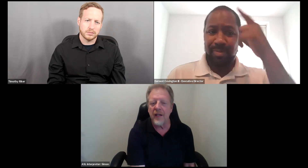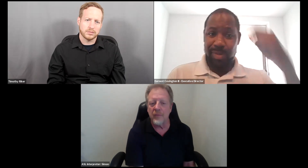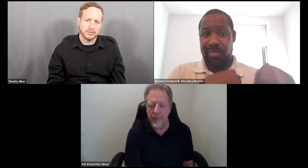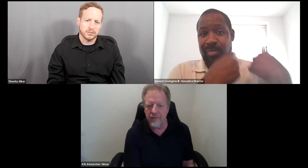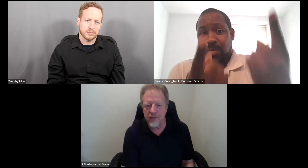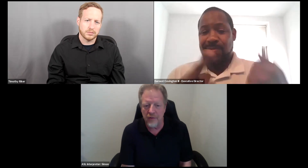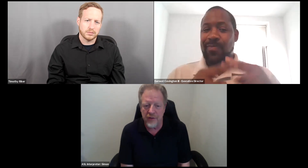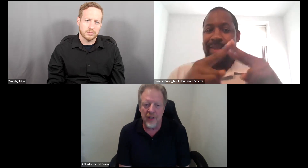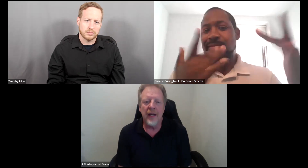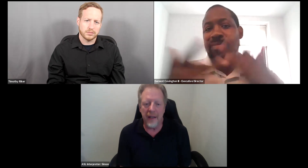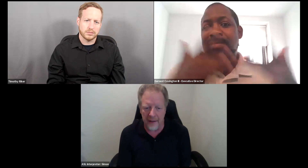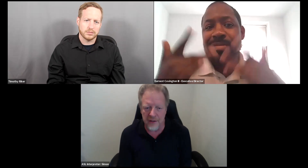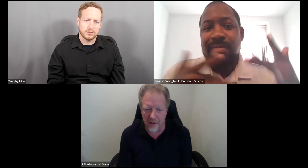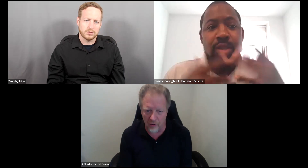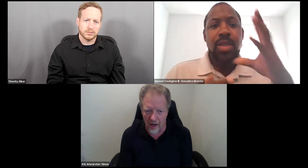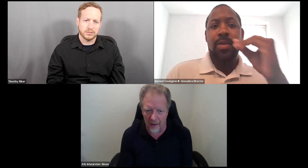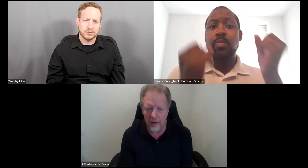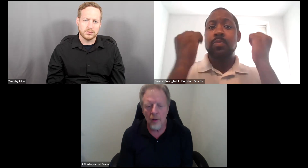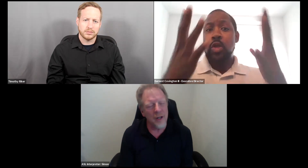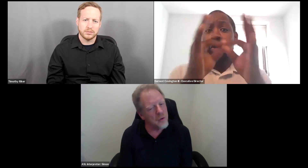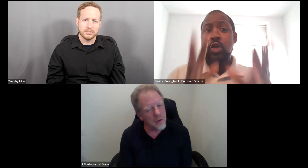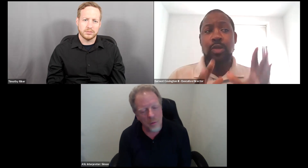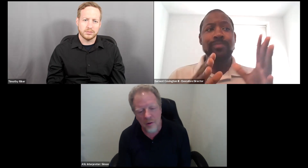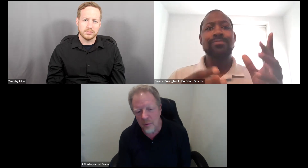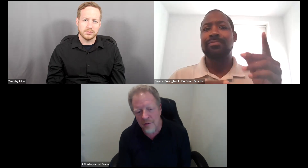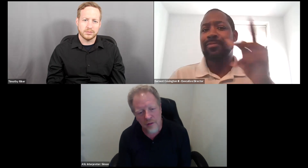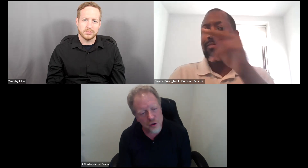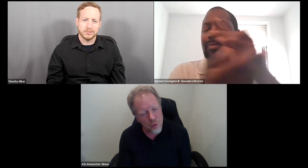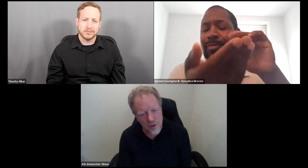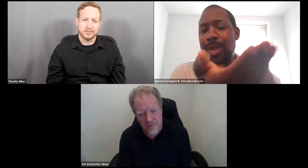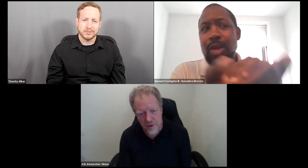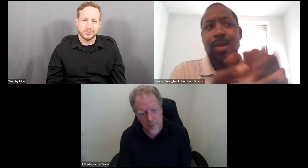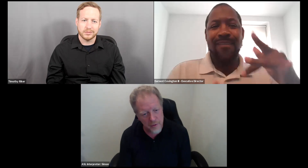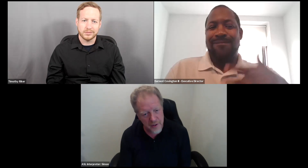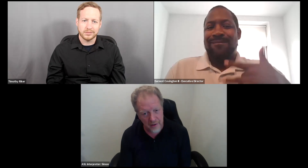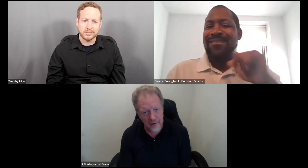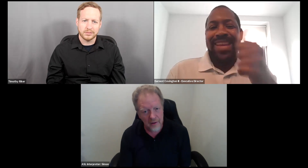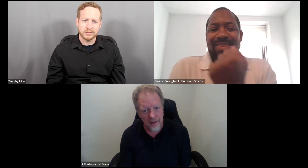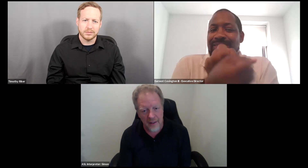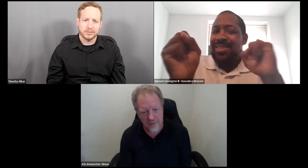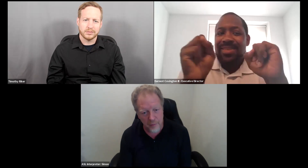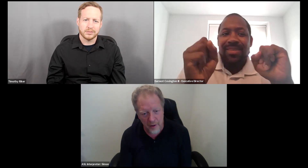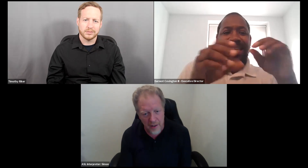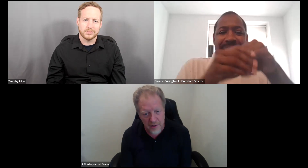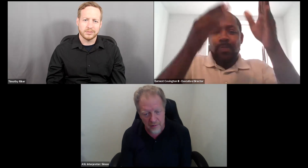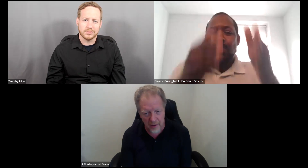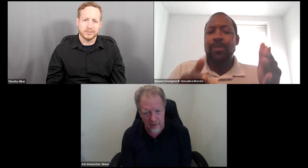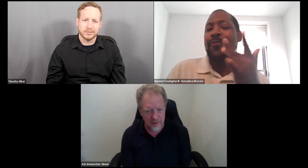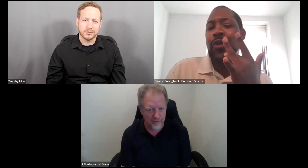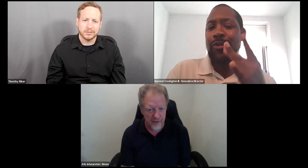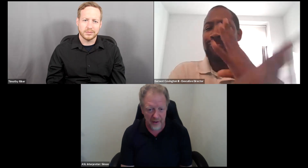that they could bid for services in the state of Rhode Island. Because, we have a real shortage of interpreters here and needs of